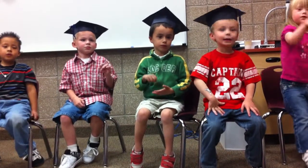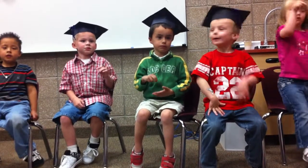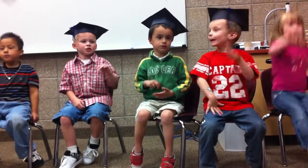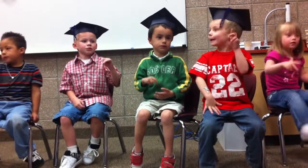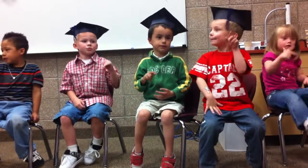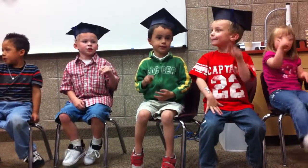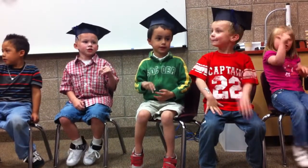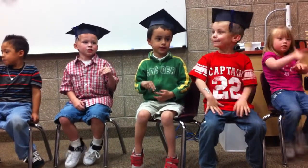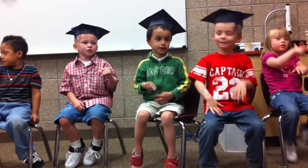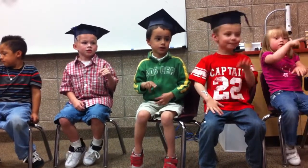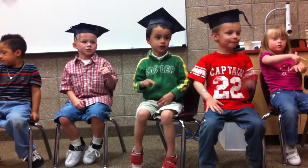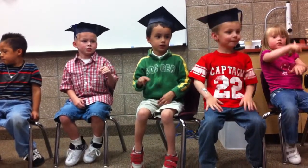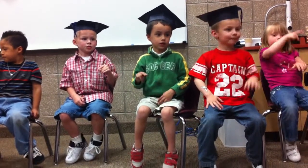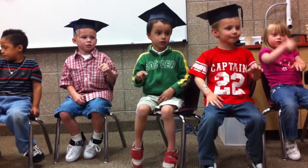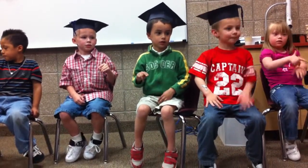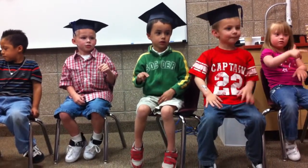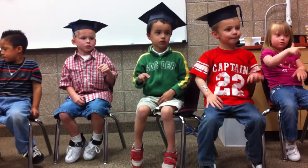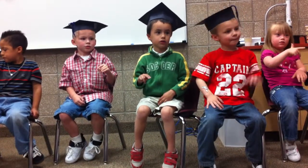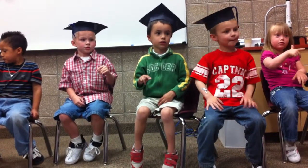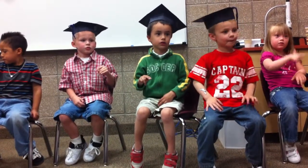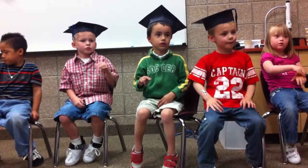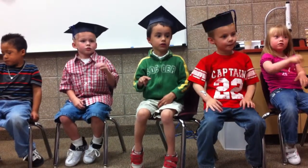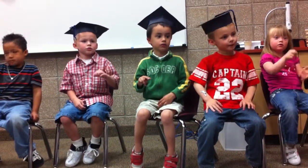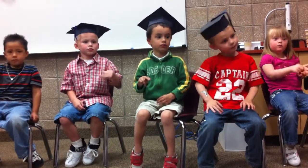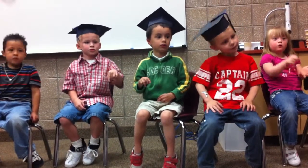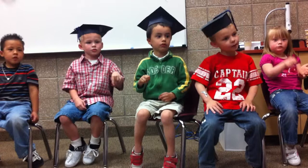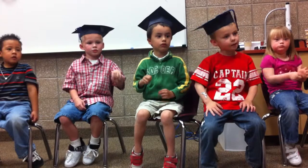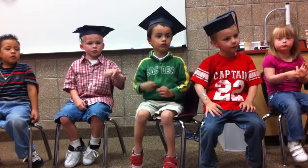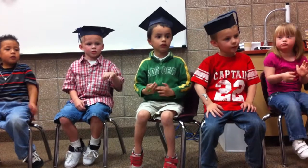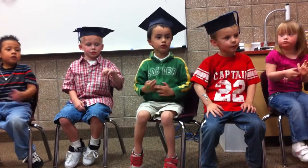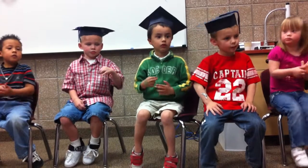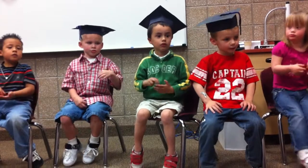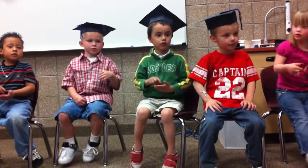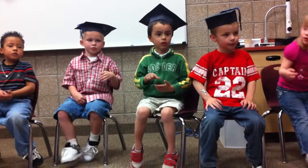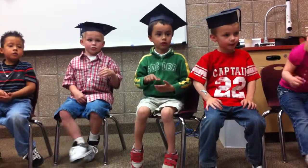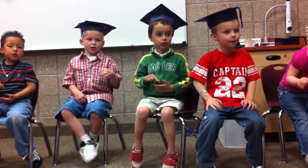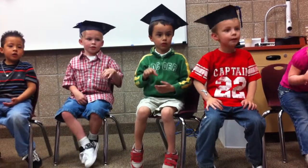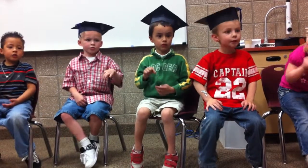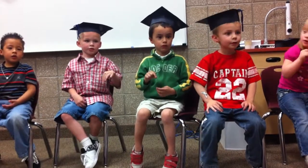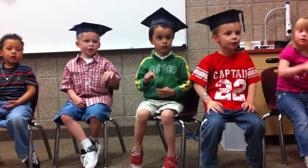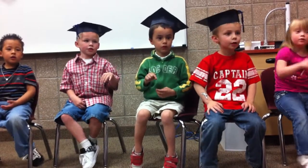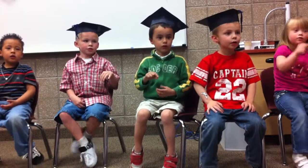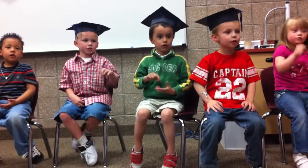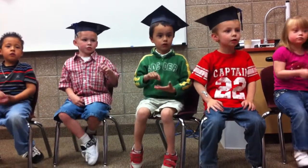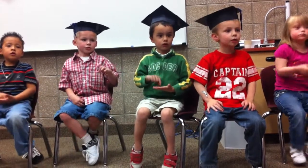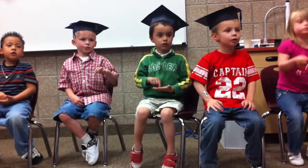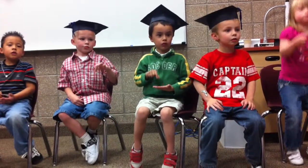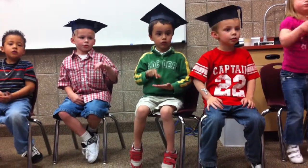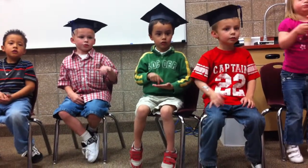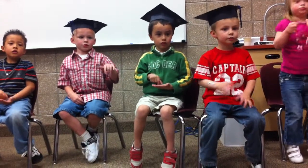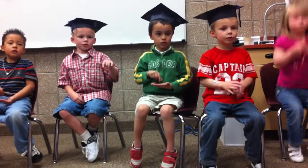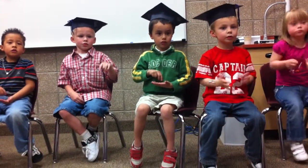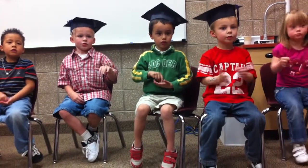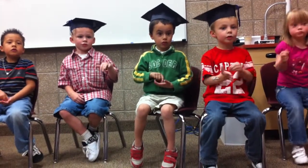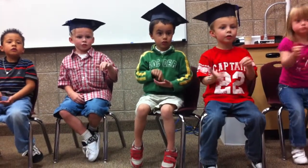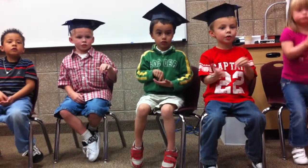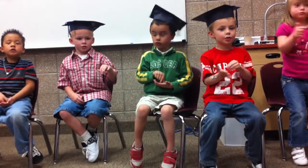-pee-pee. Quarter, quarter, qu-qu-qu-qu. Quarter, quarter,